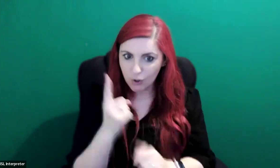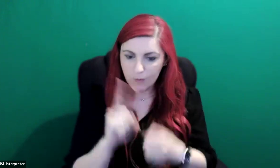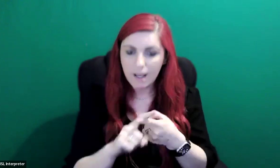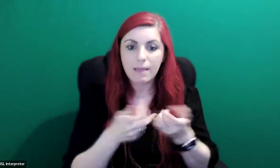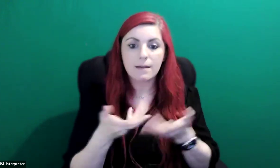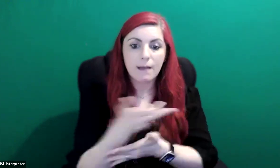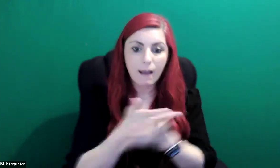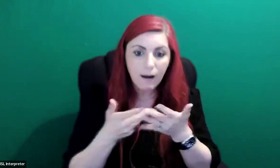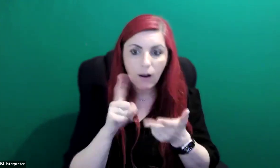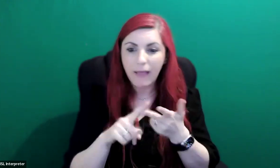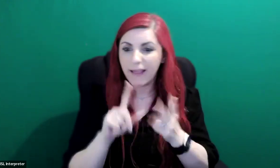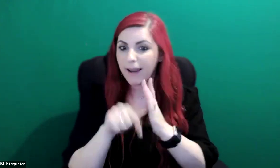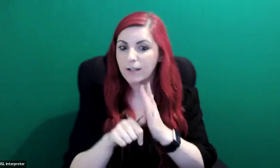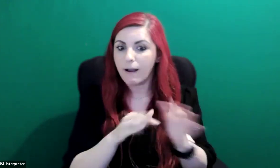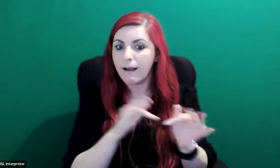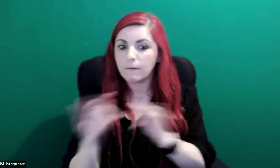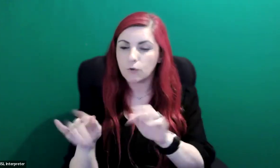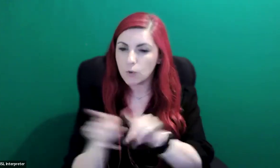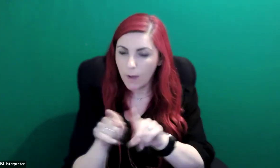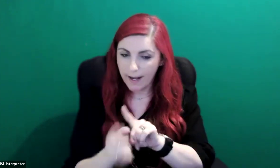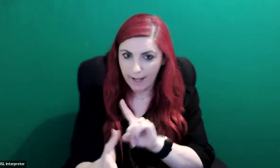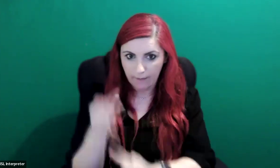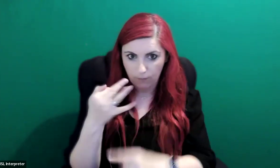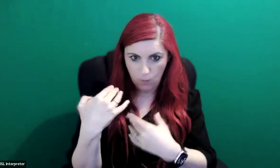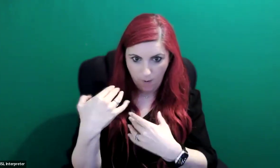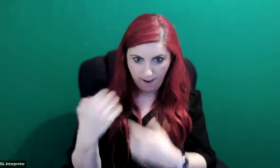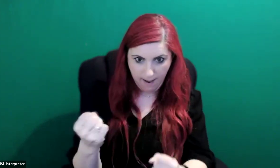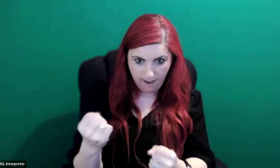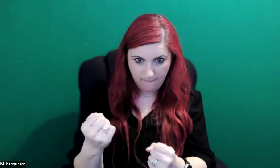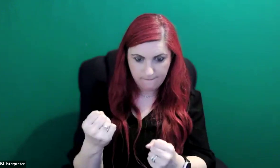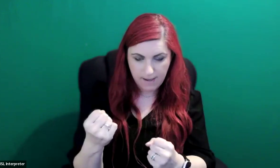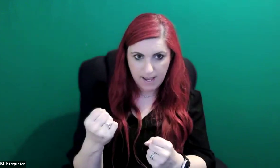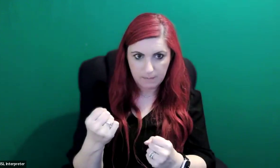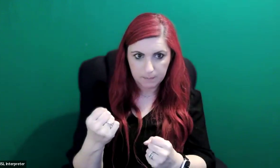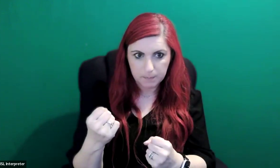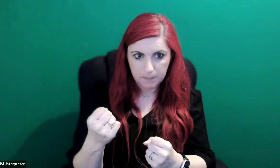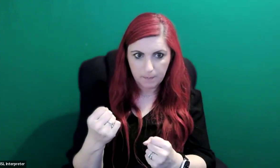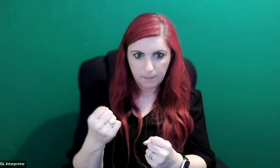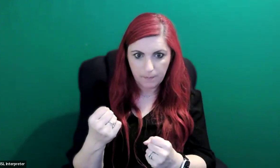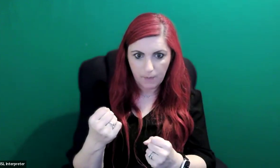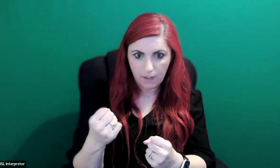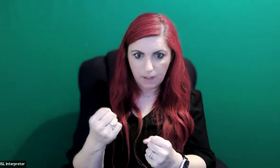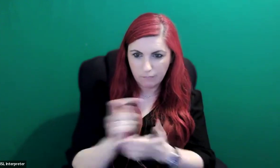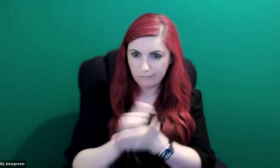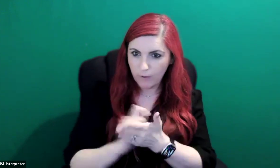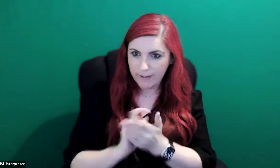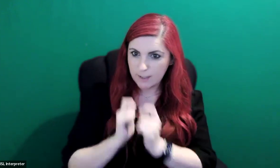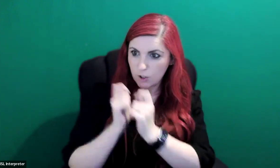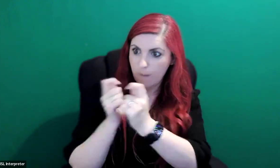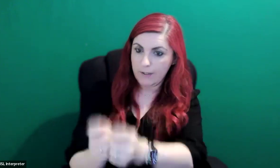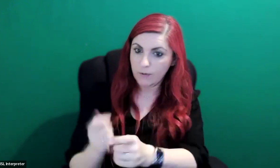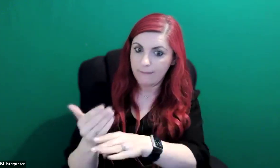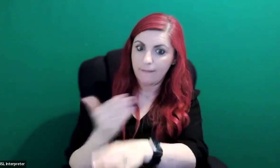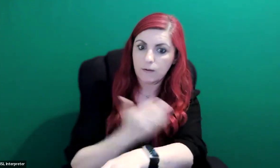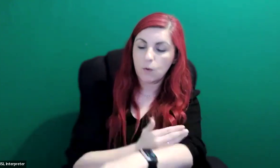for the concluding observations. If you really give a text to the committee saying, we would like you